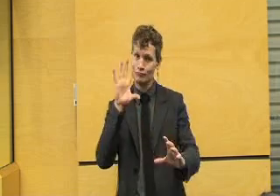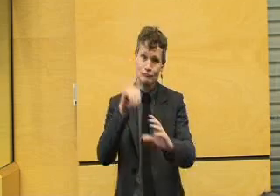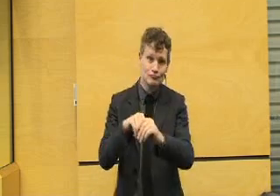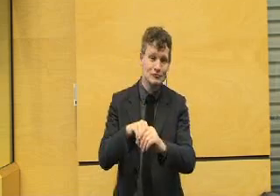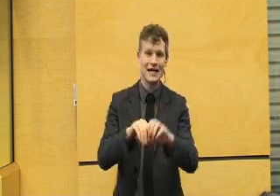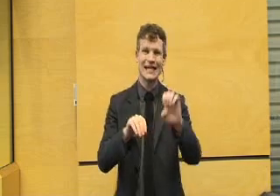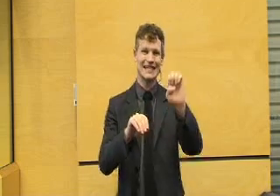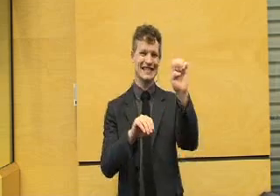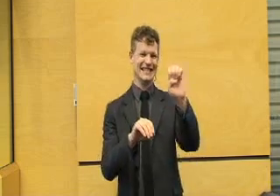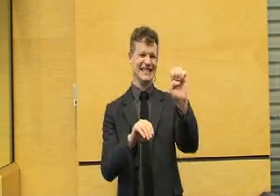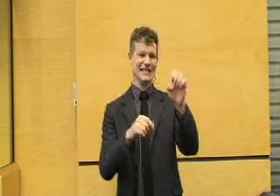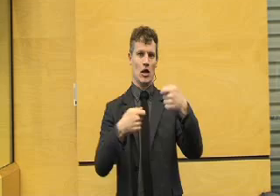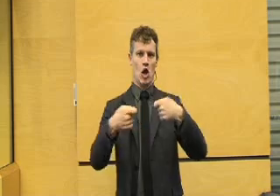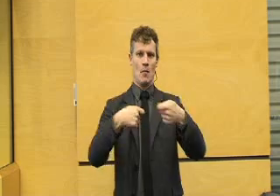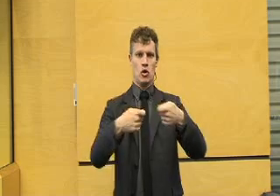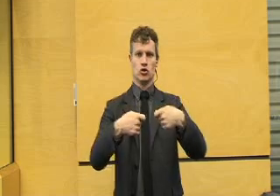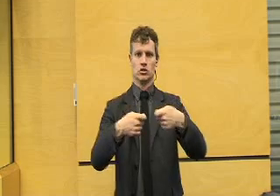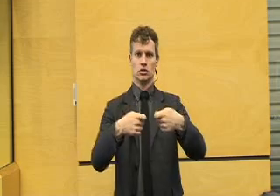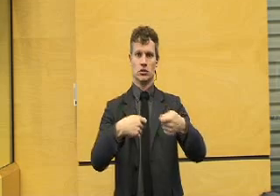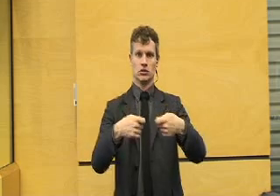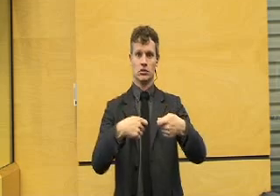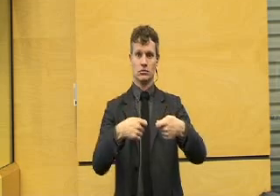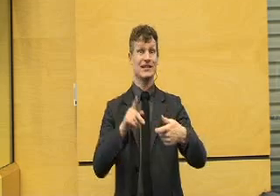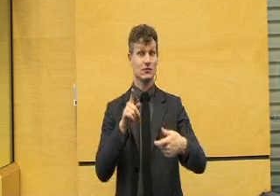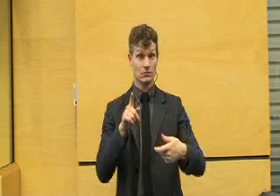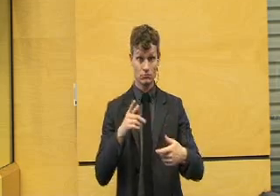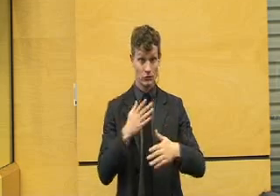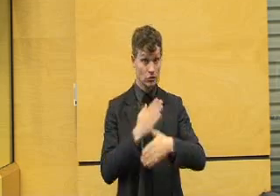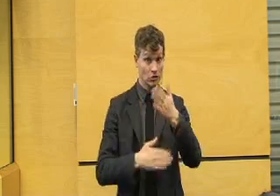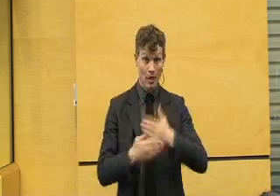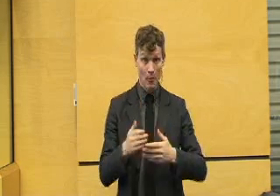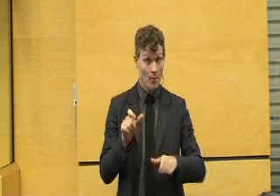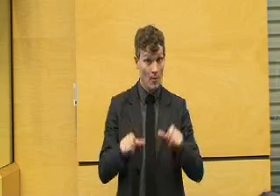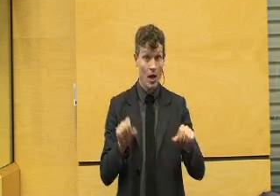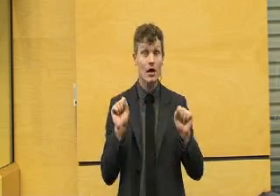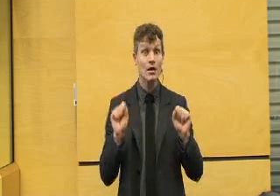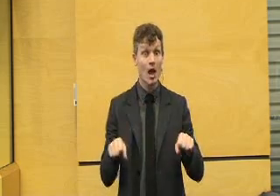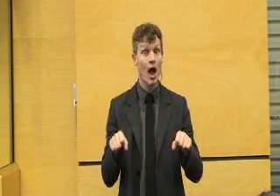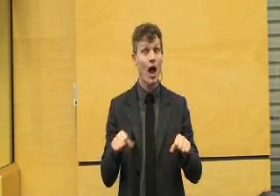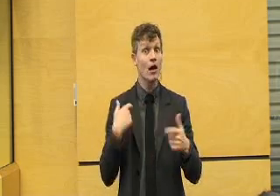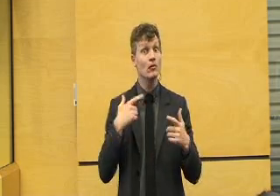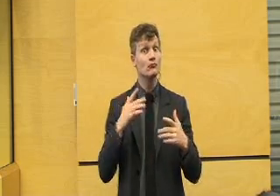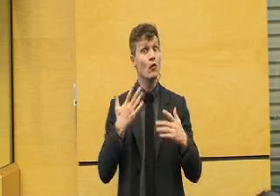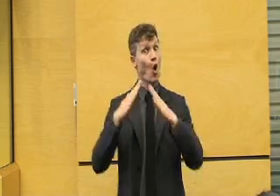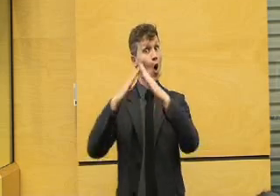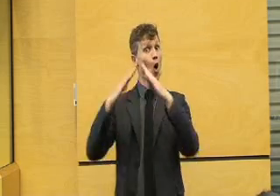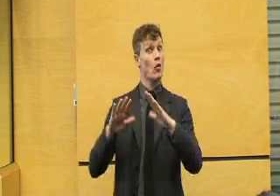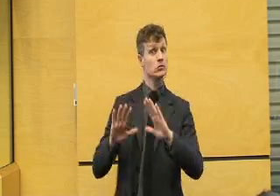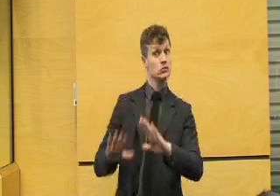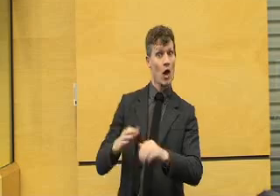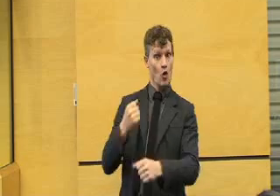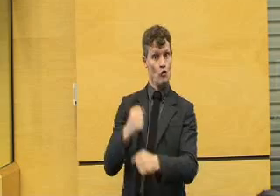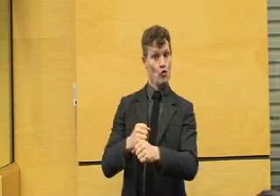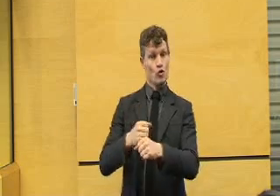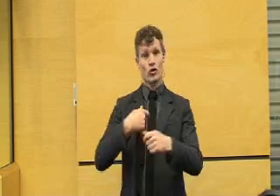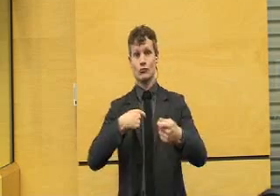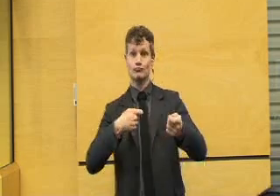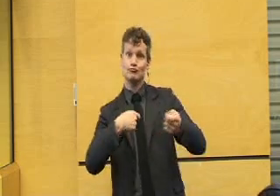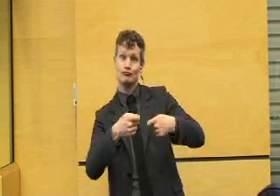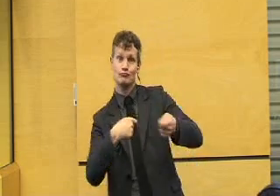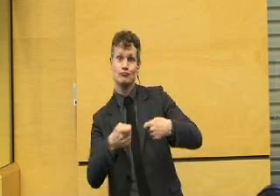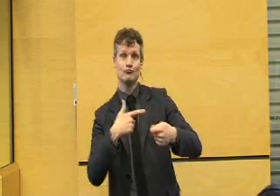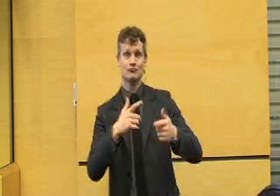e-commerce, increasing their employment through Internet. For instance, many people